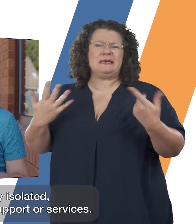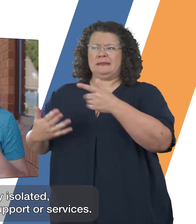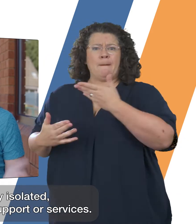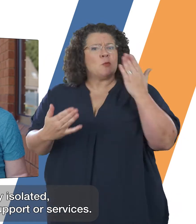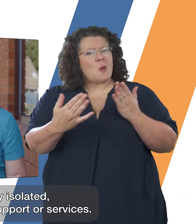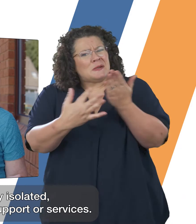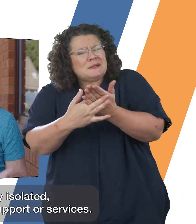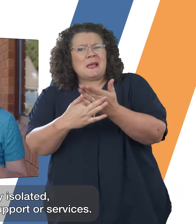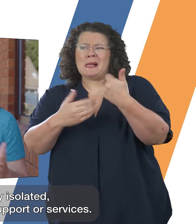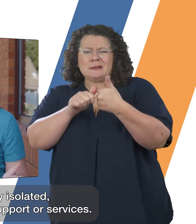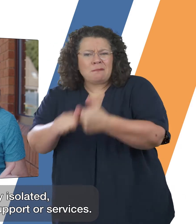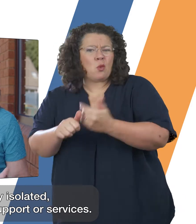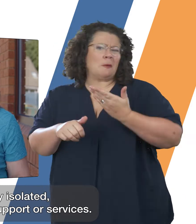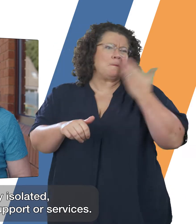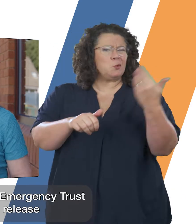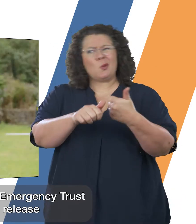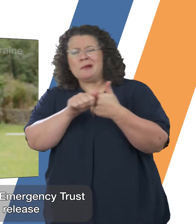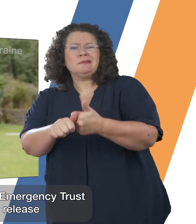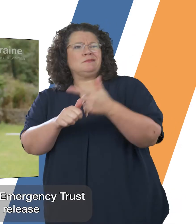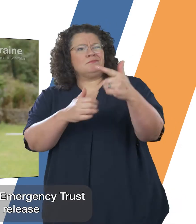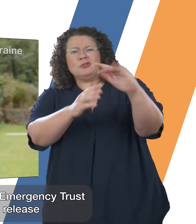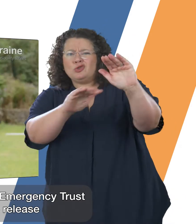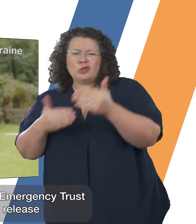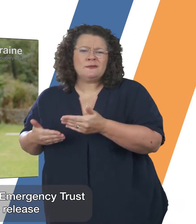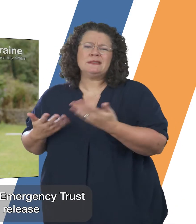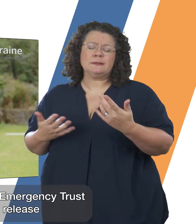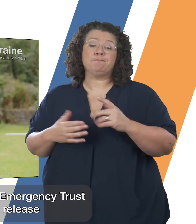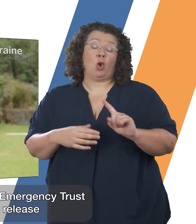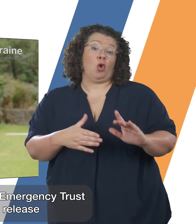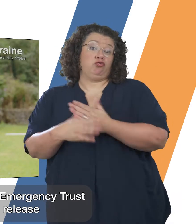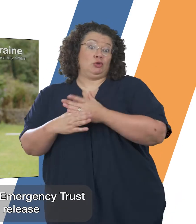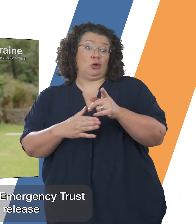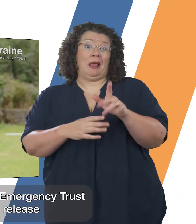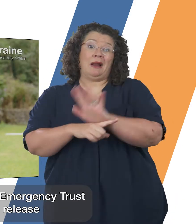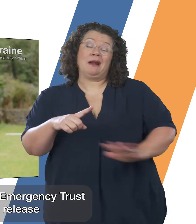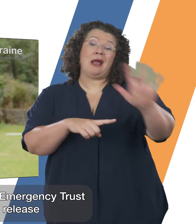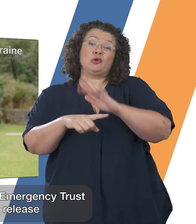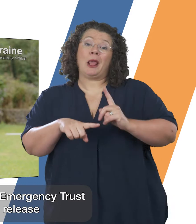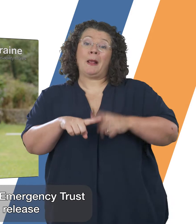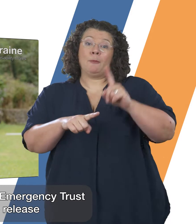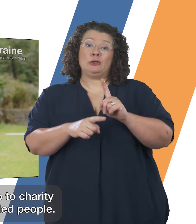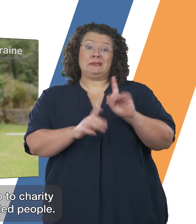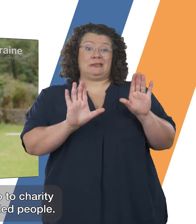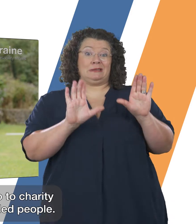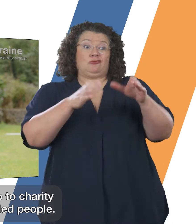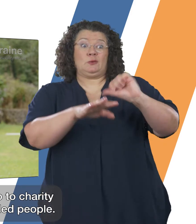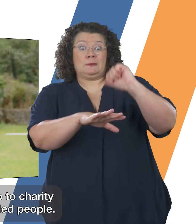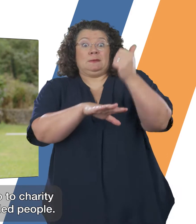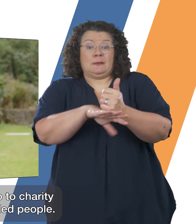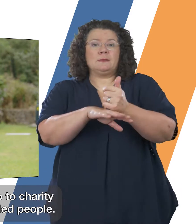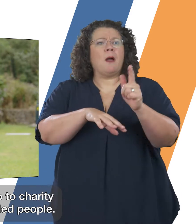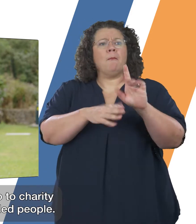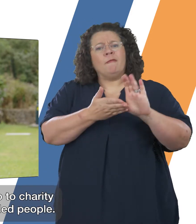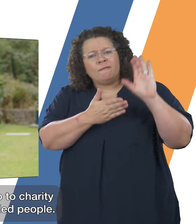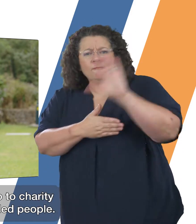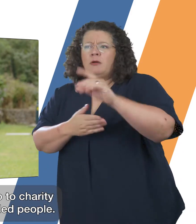have access to support or services. Originally, the National Emergency Trust were going to release this funding to